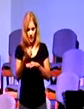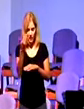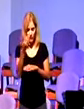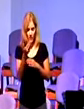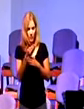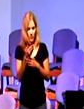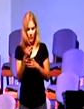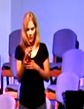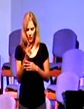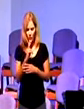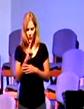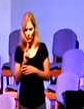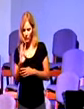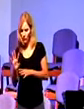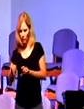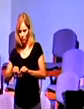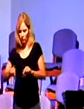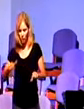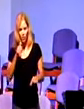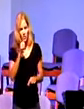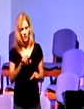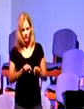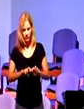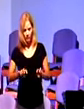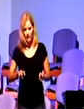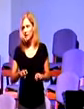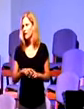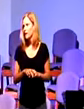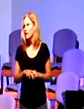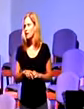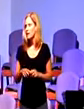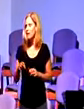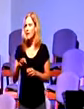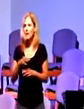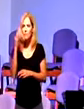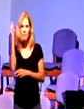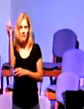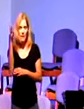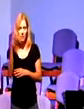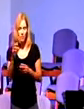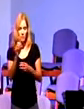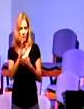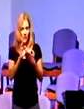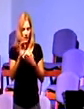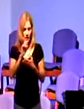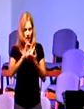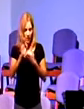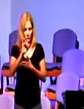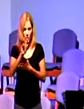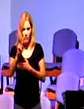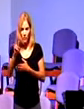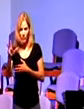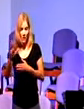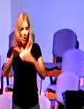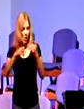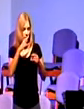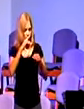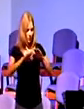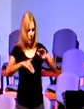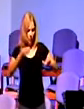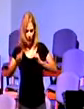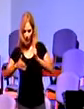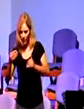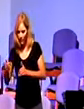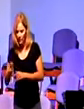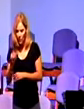between the 2 to 4 year old little girls. And so the pastor counted to 3 and all the kids opened their boxes at once, except this